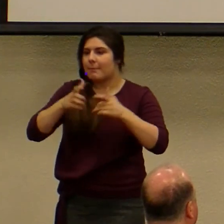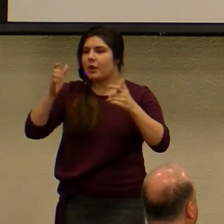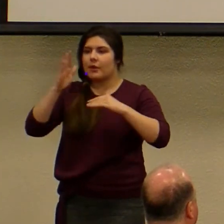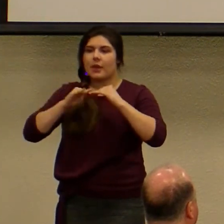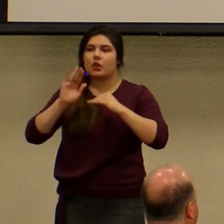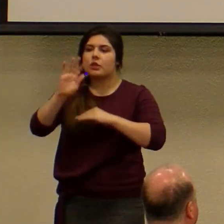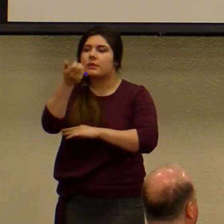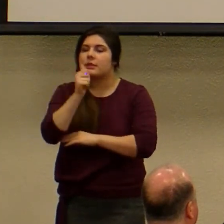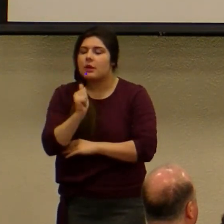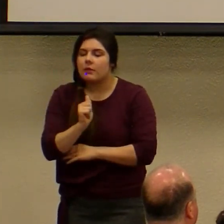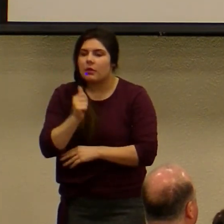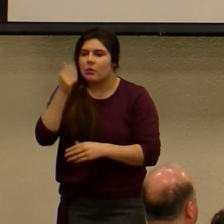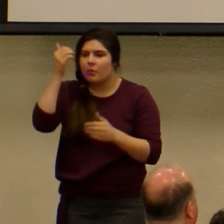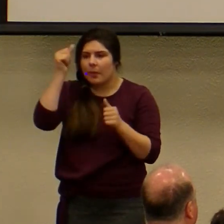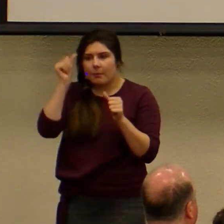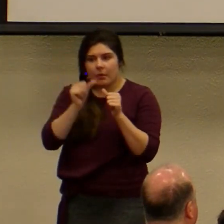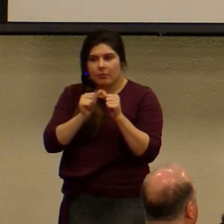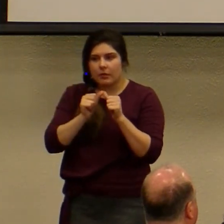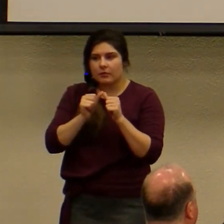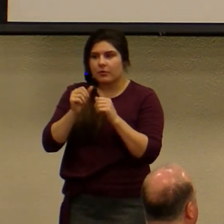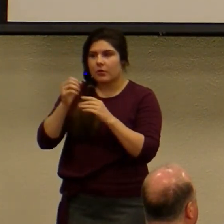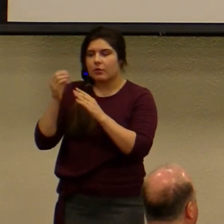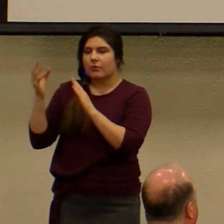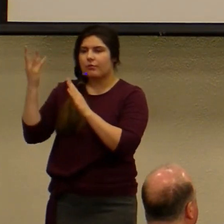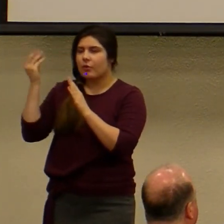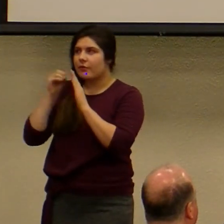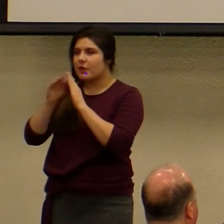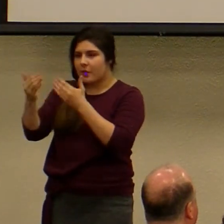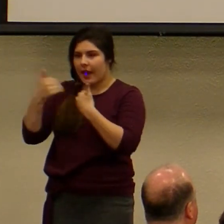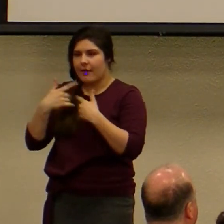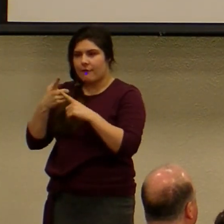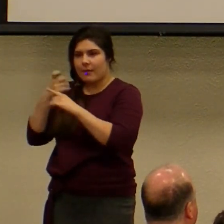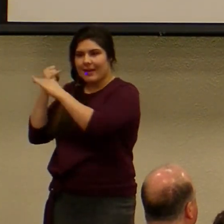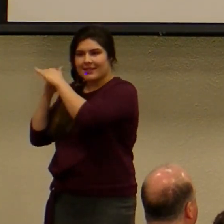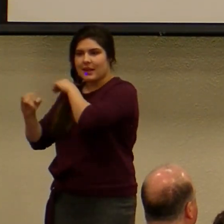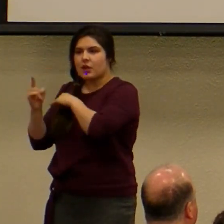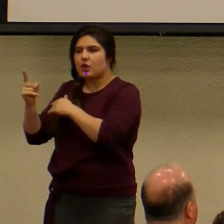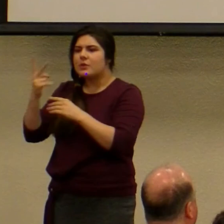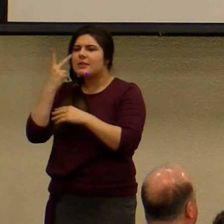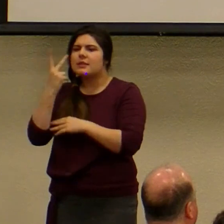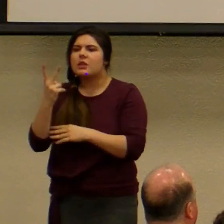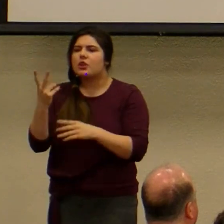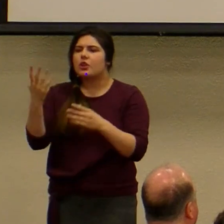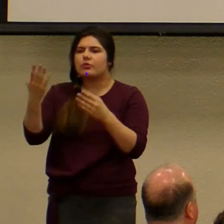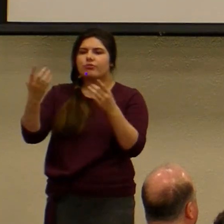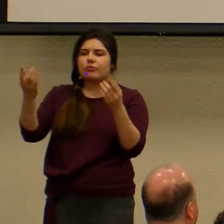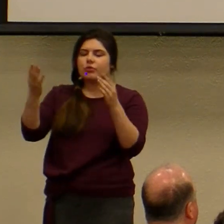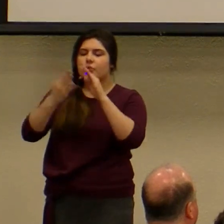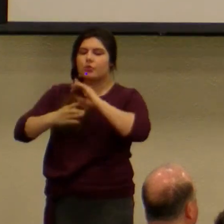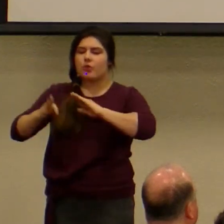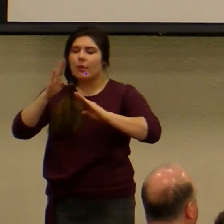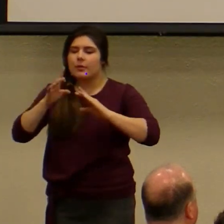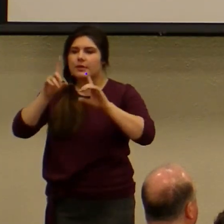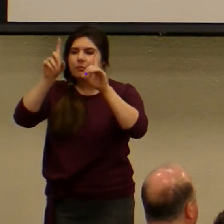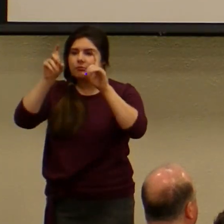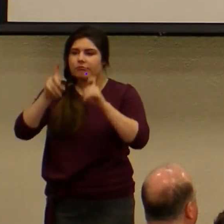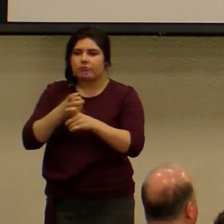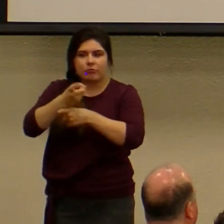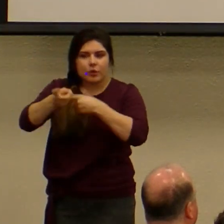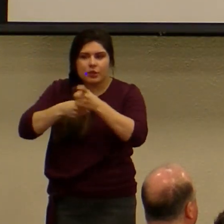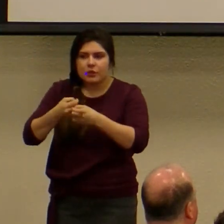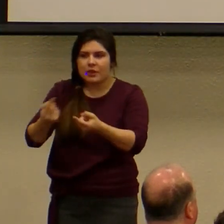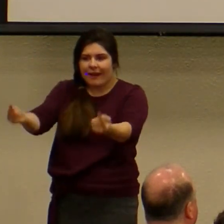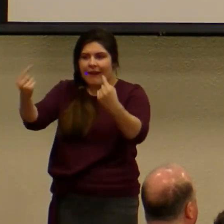suffering. Remember that reflection in Isaiah. You see your troubles and your persecution coming like a flood. Don't focus on